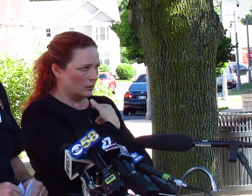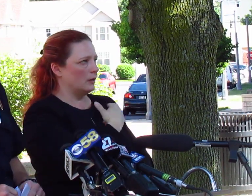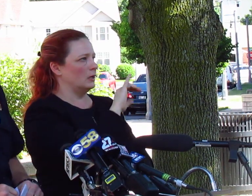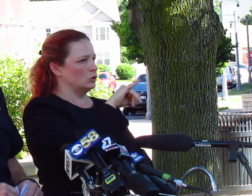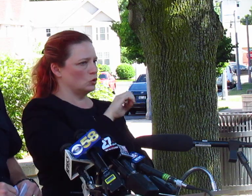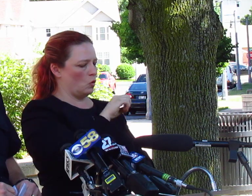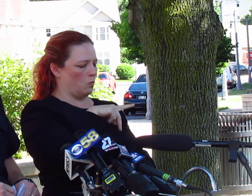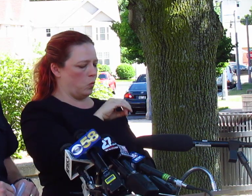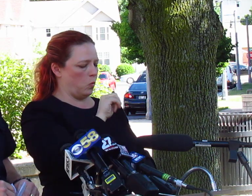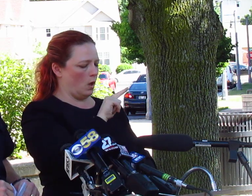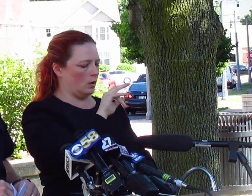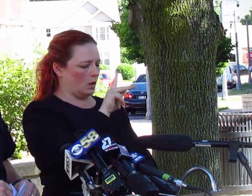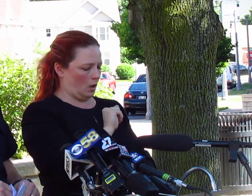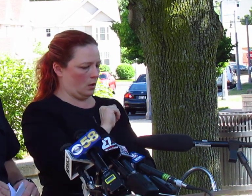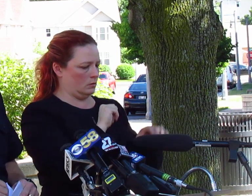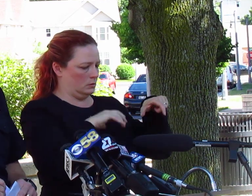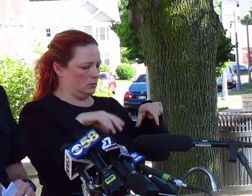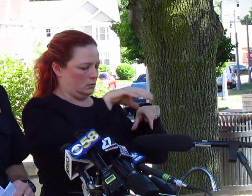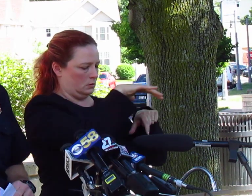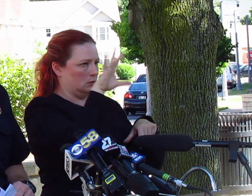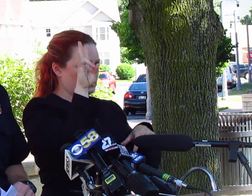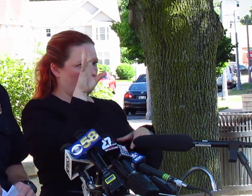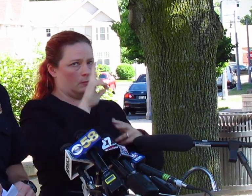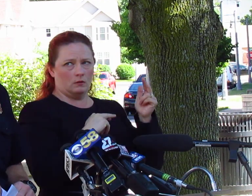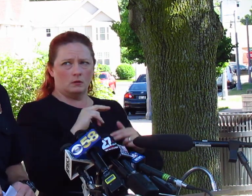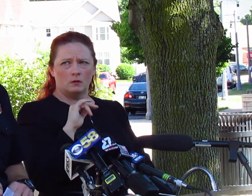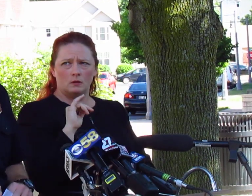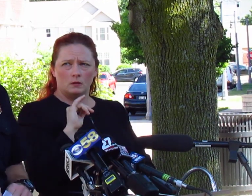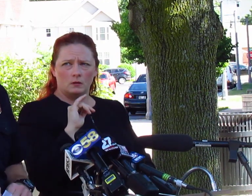Pawalka. So that would be seven of my opinion. Joe, the single family home.